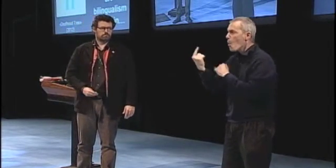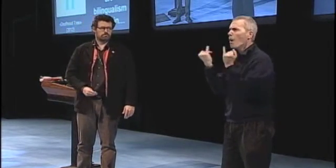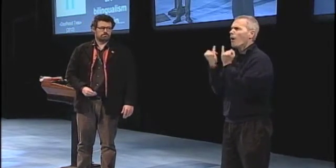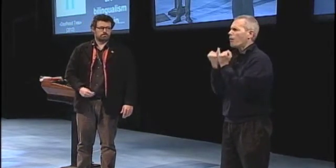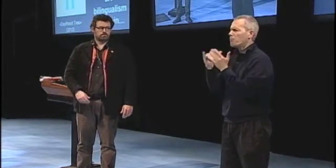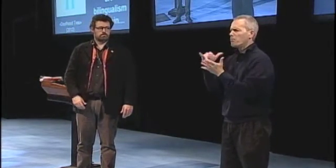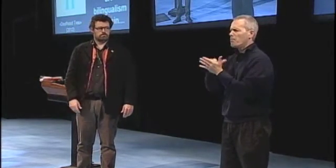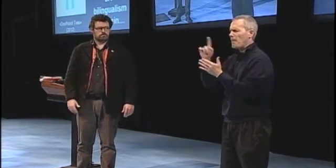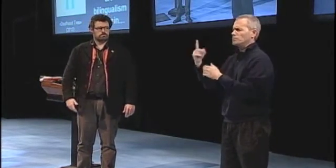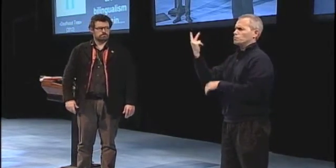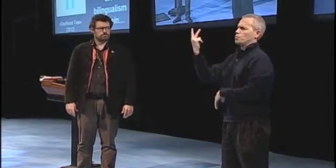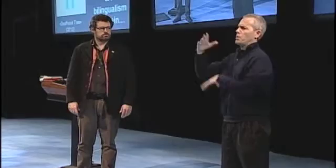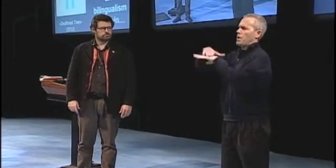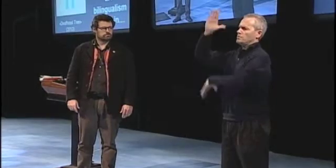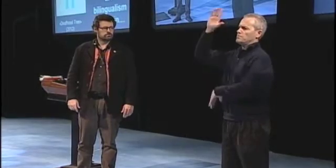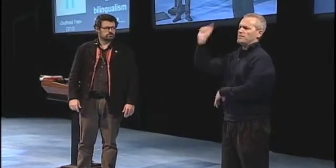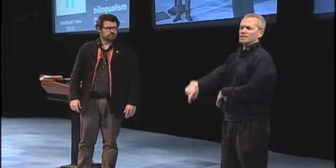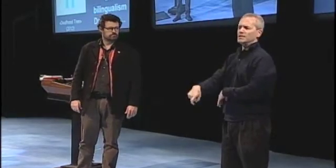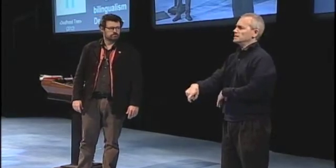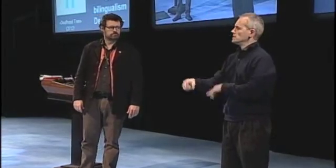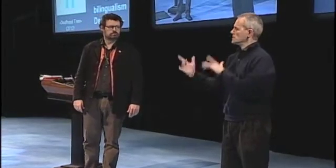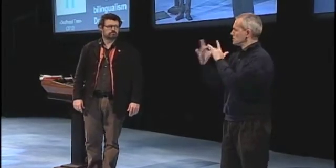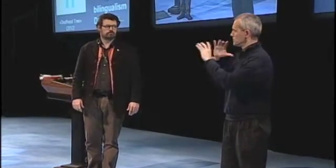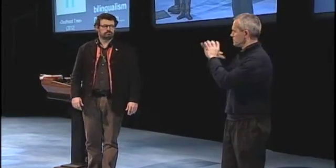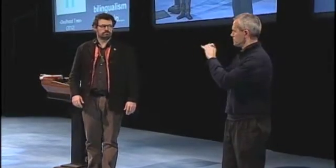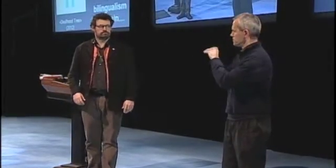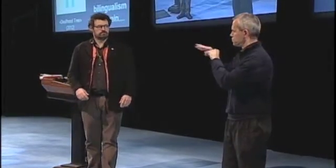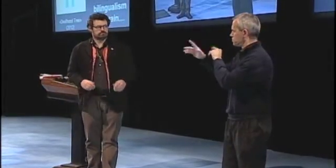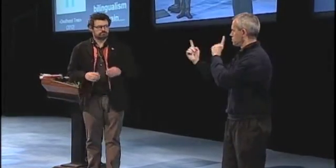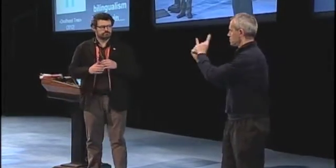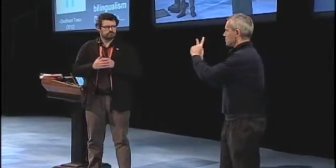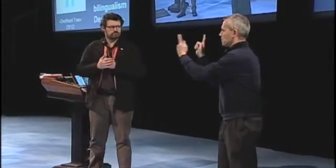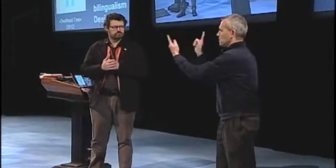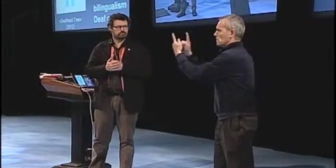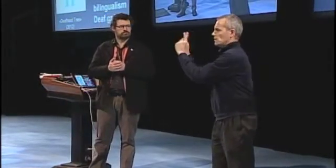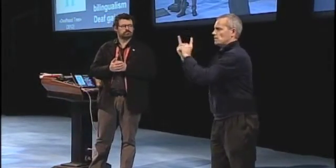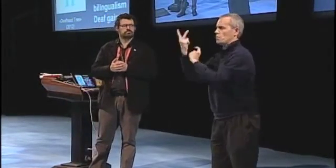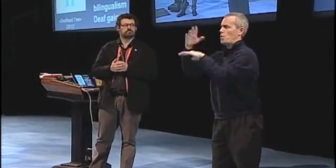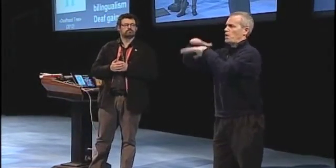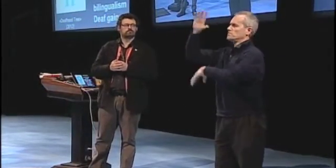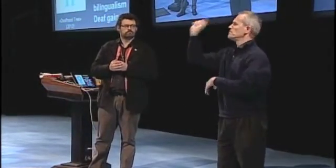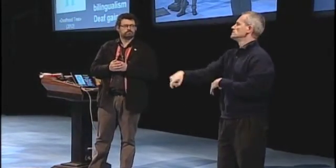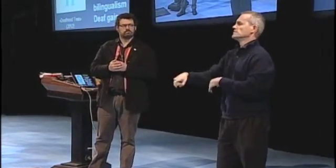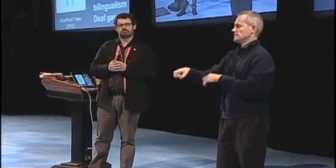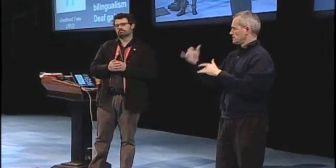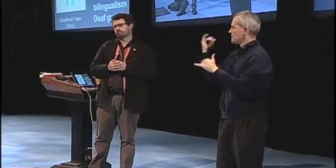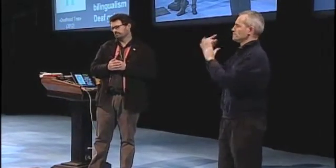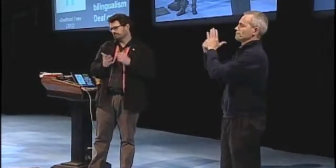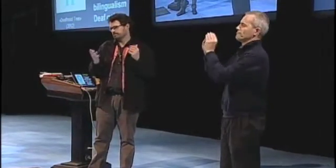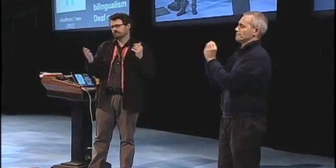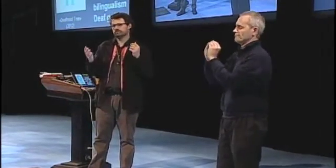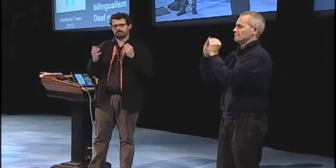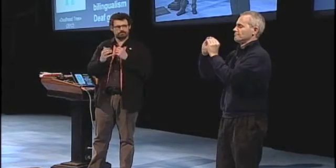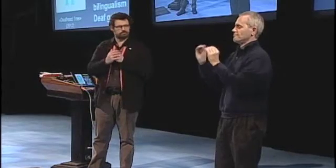illustrates the shift from aloneness to partnership to